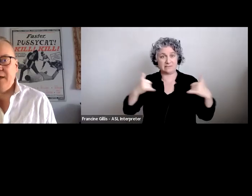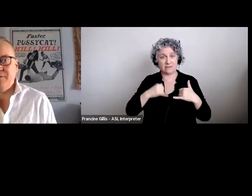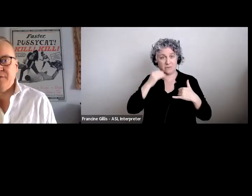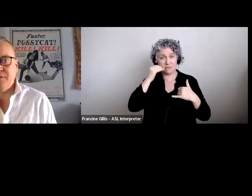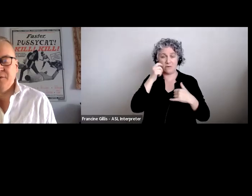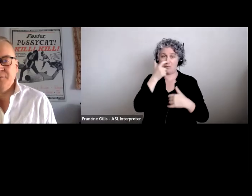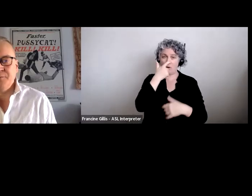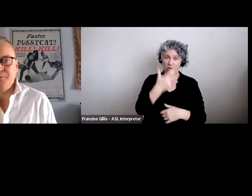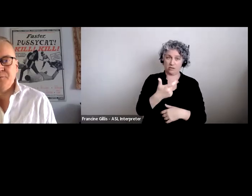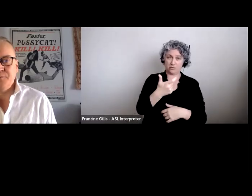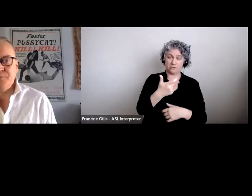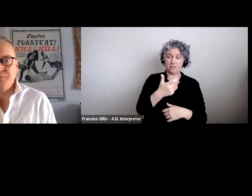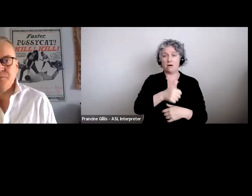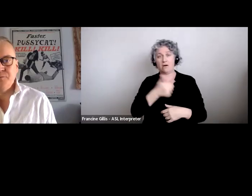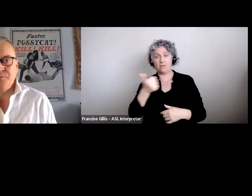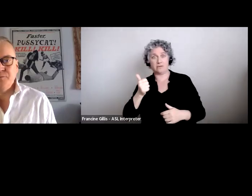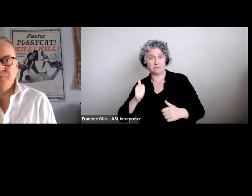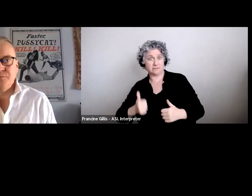would be live?